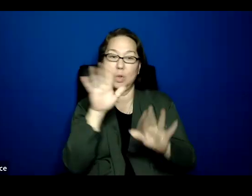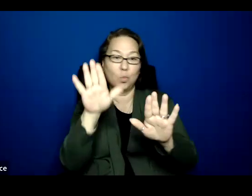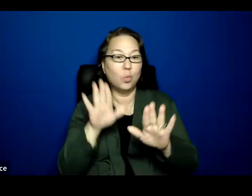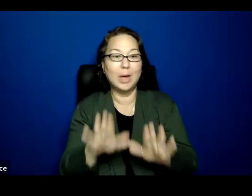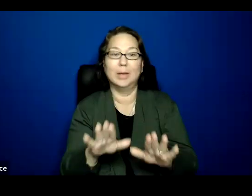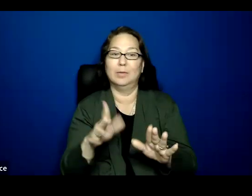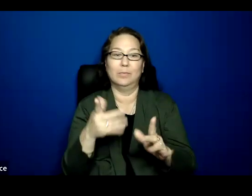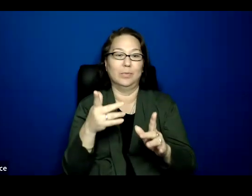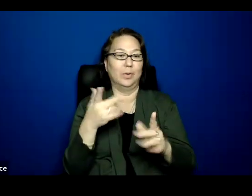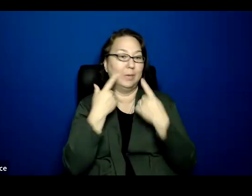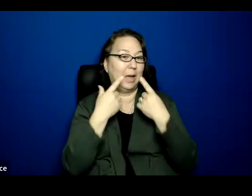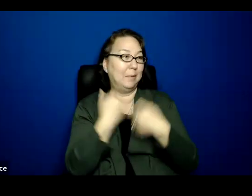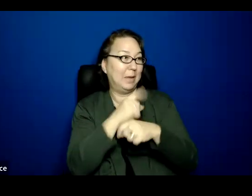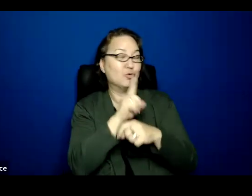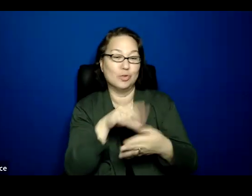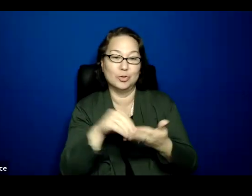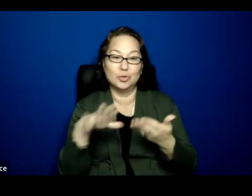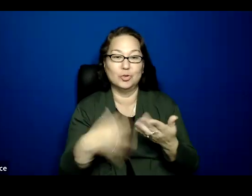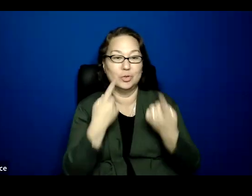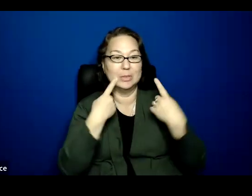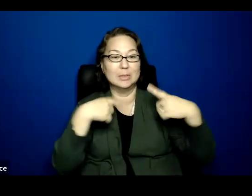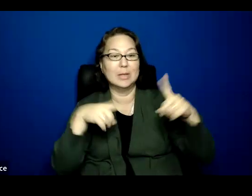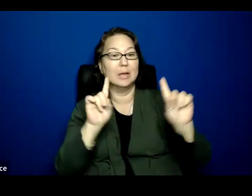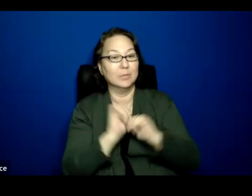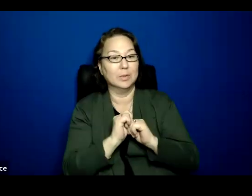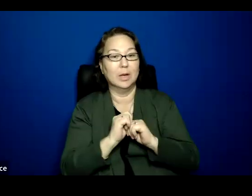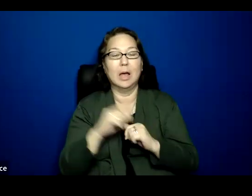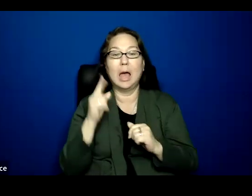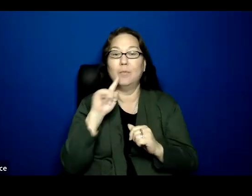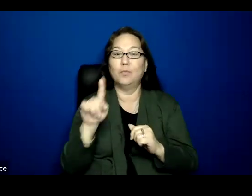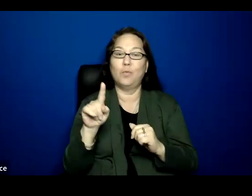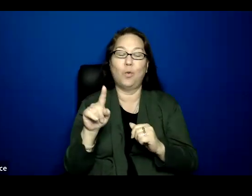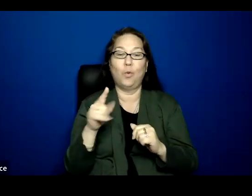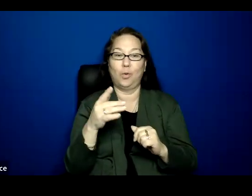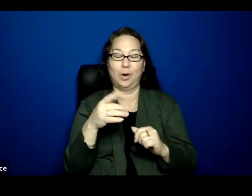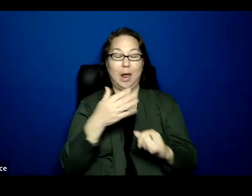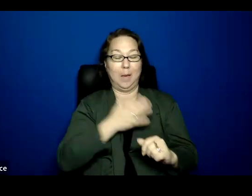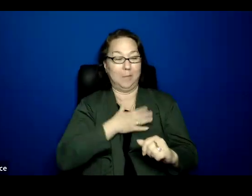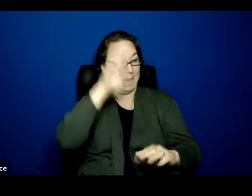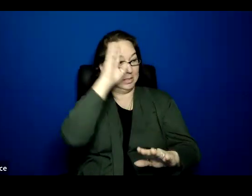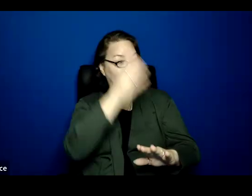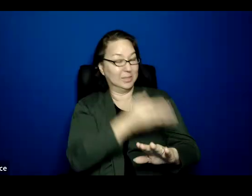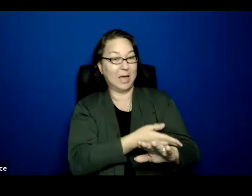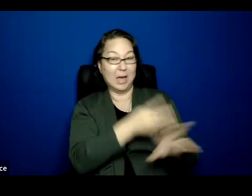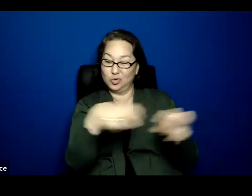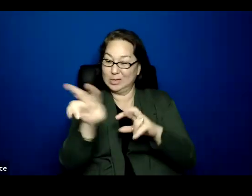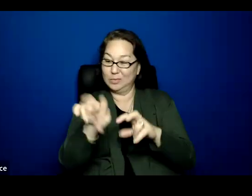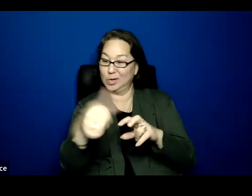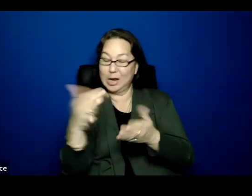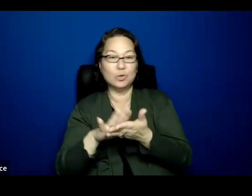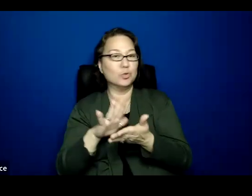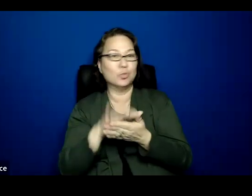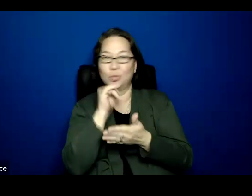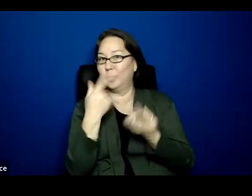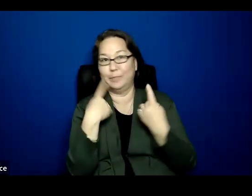solution to help my son, stating busing would be an option. For my son, it would not. He also suffers from car sickness and will last 5 minutes in the bus without